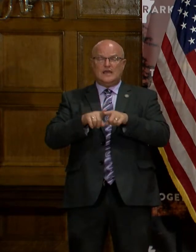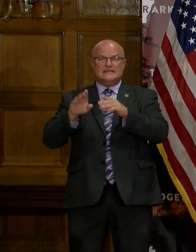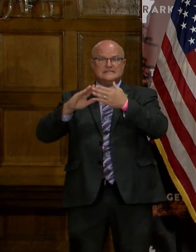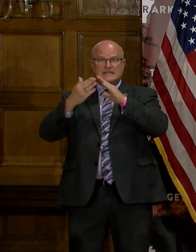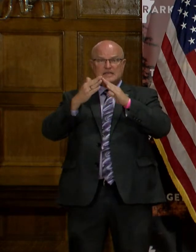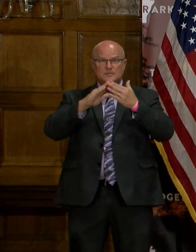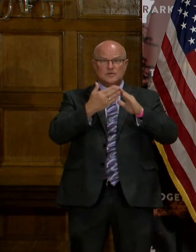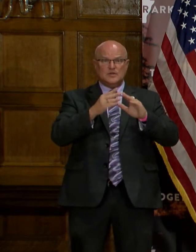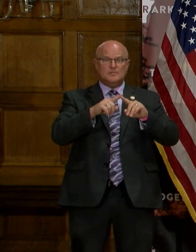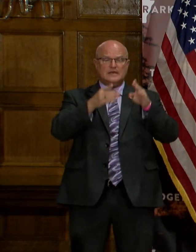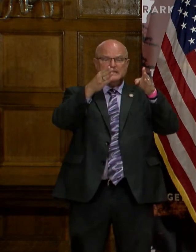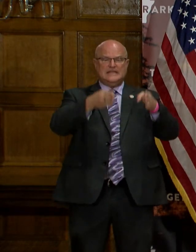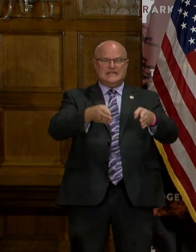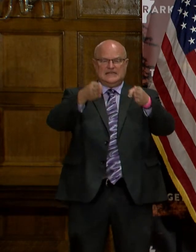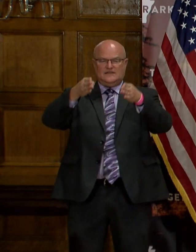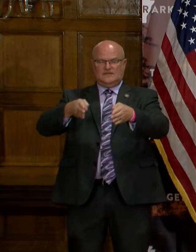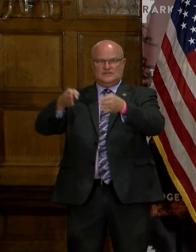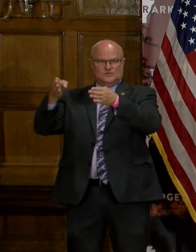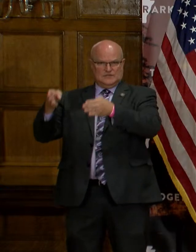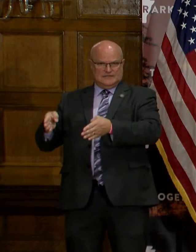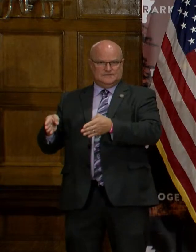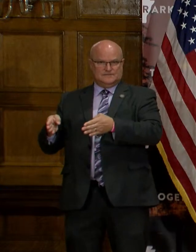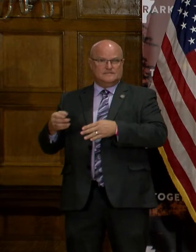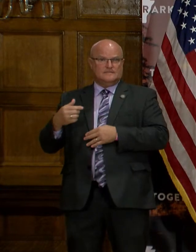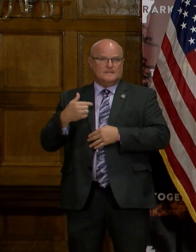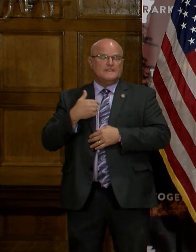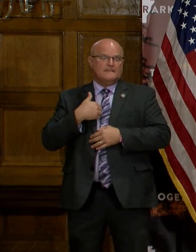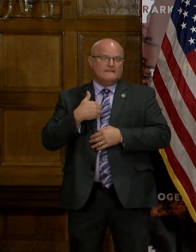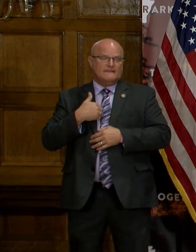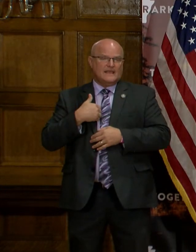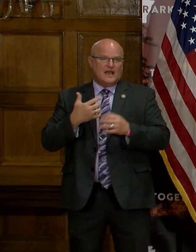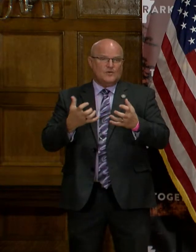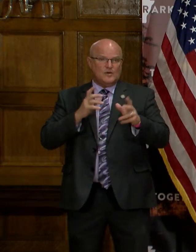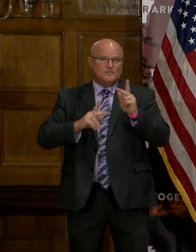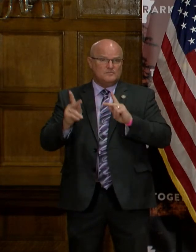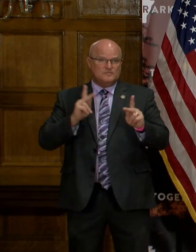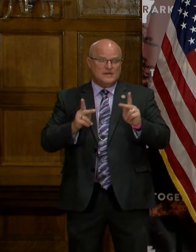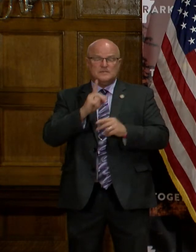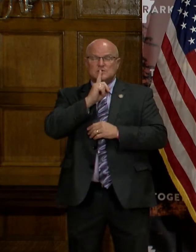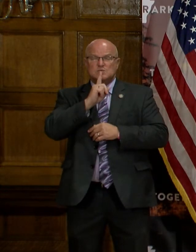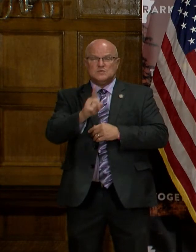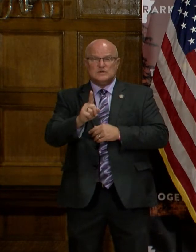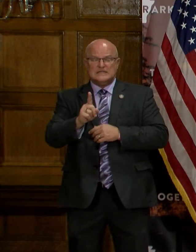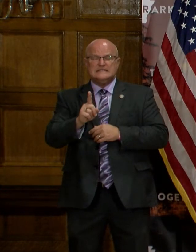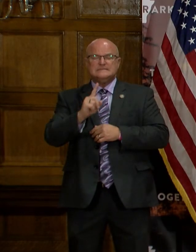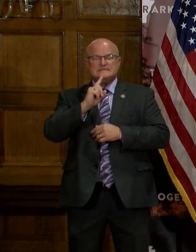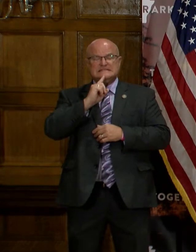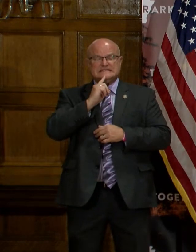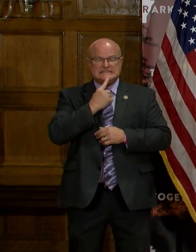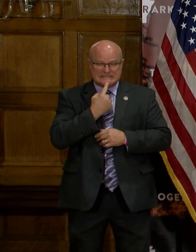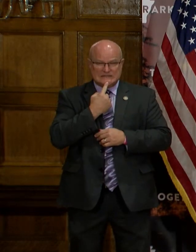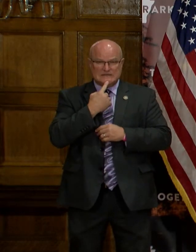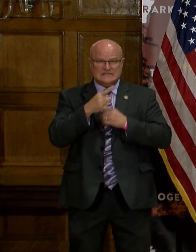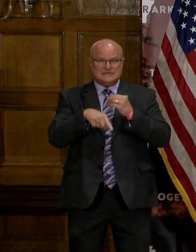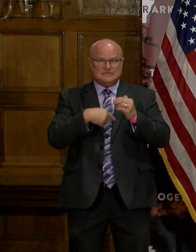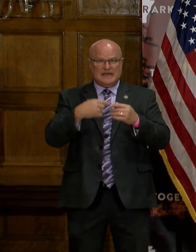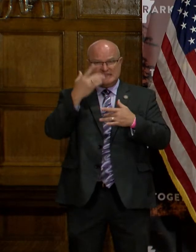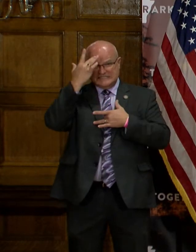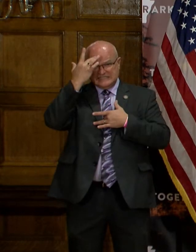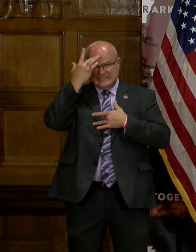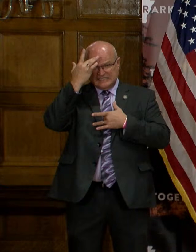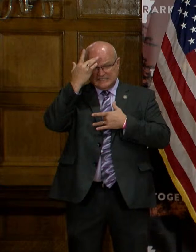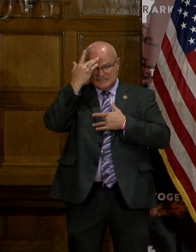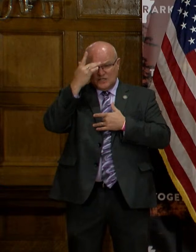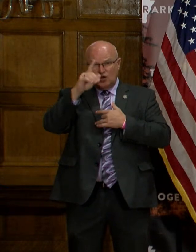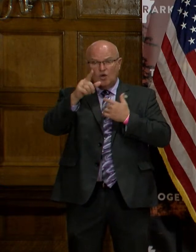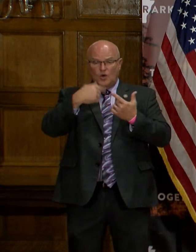community, but individually. And I want people to take this disease seriously, that when we